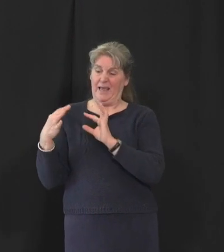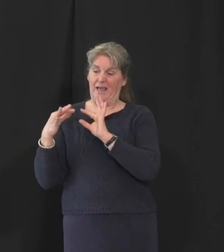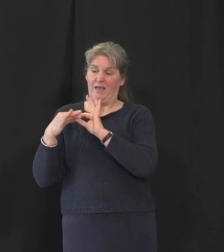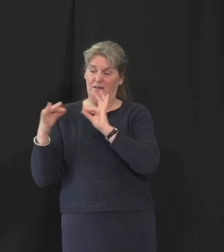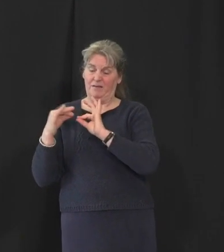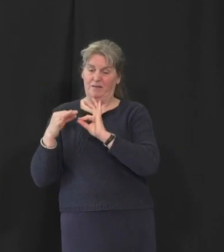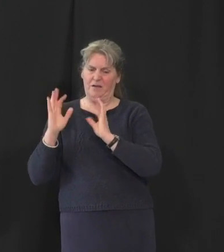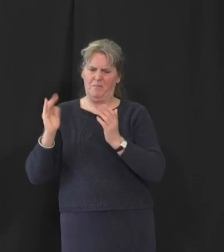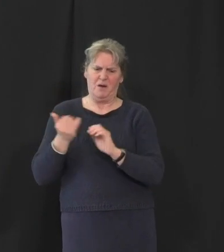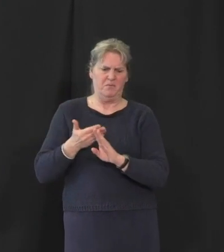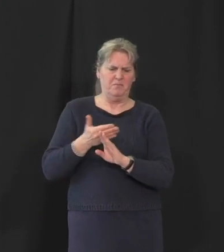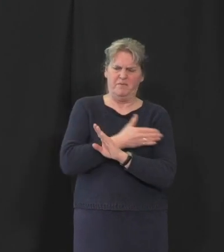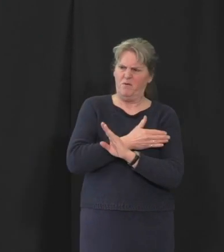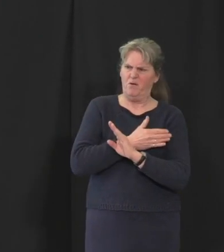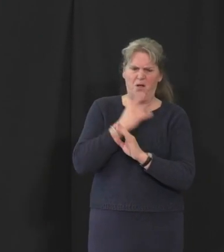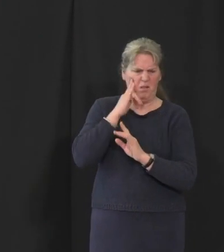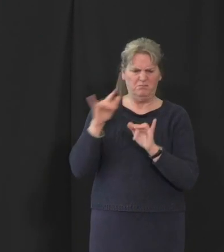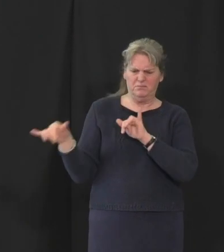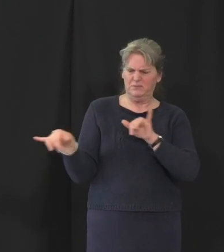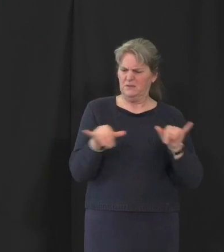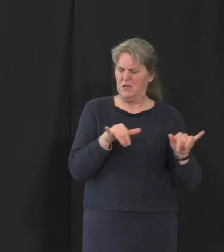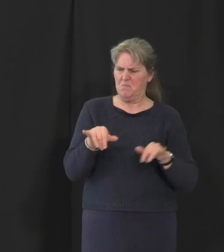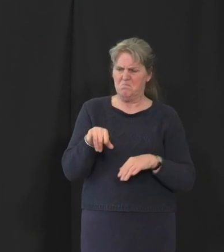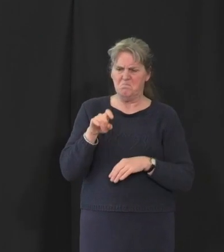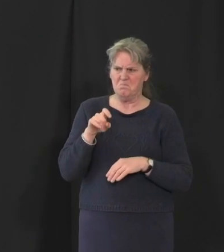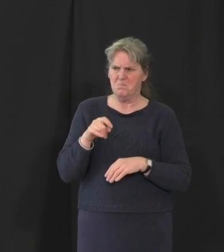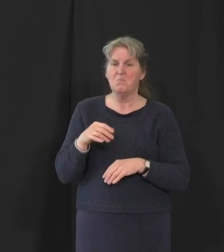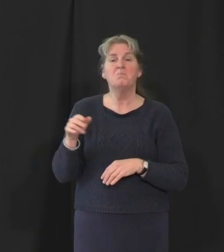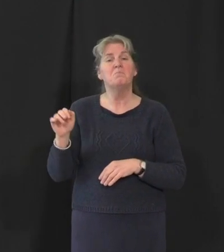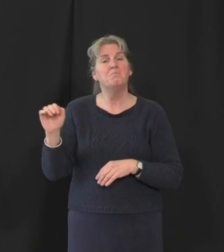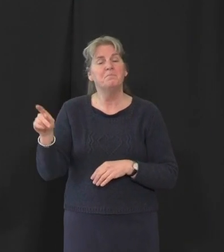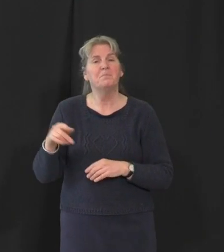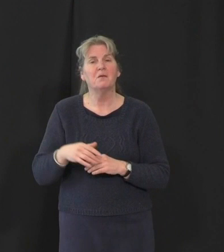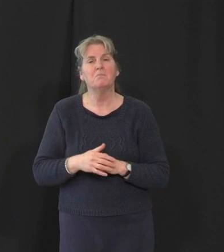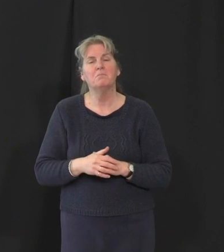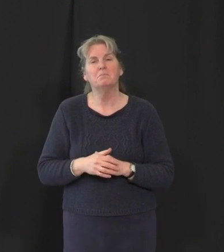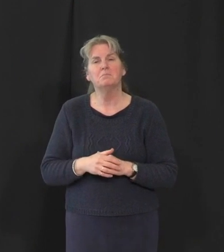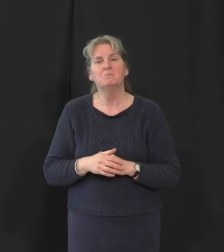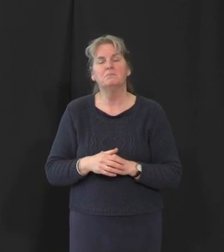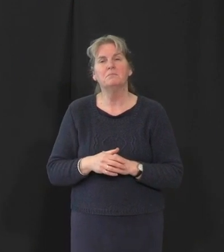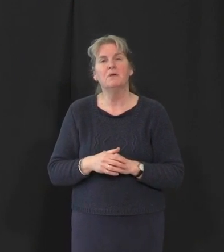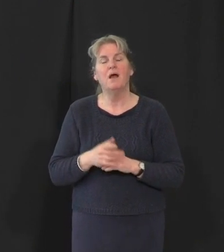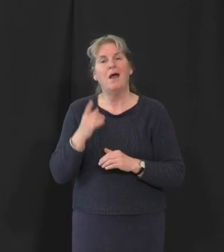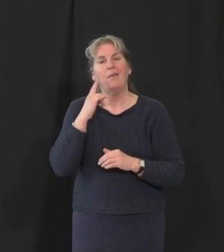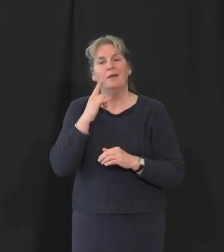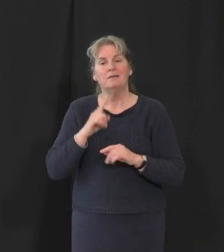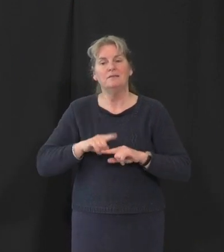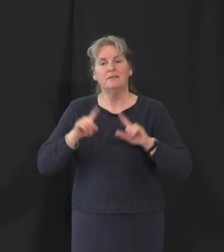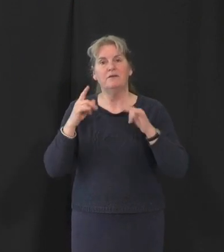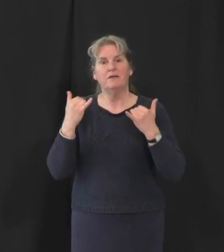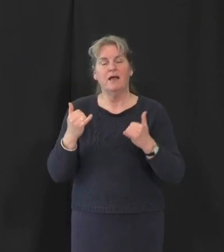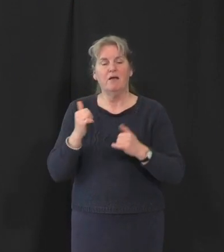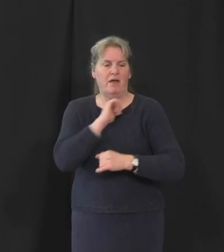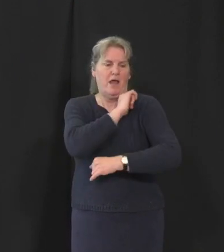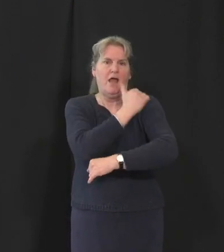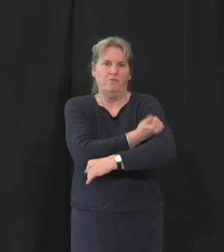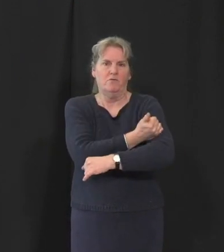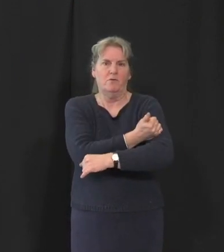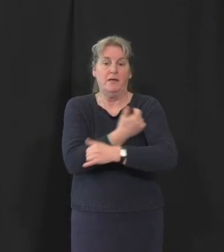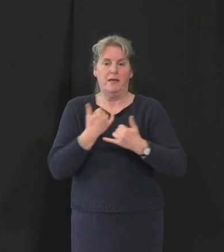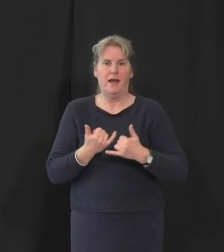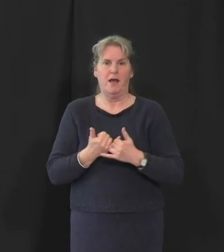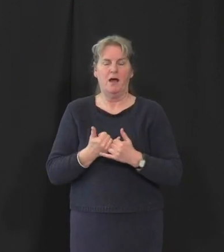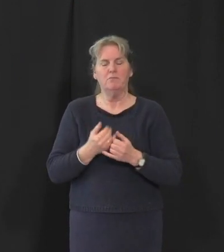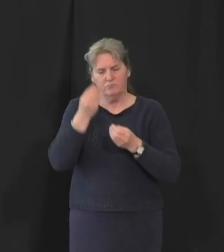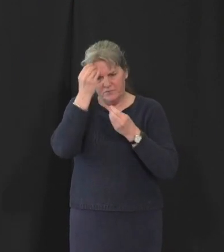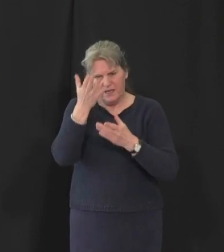today than what was already in place. Thanks, Claude. I think the main difference now is the authority to turn people back.